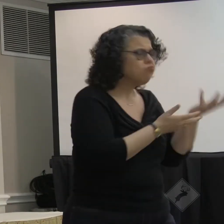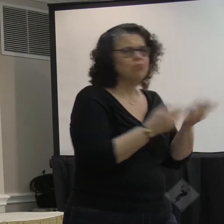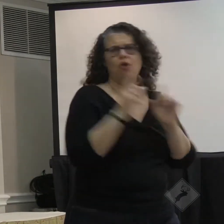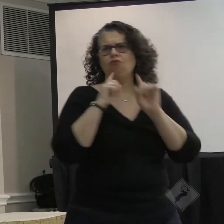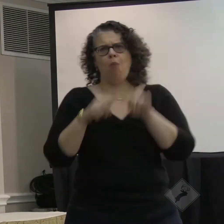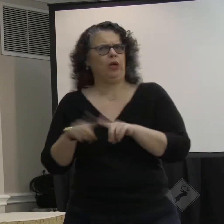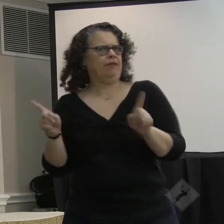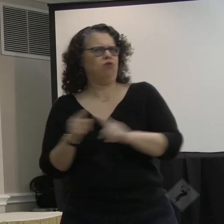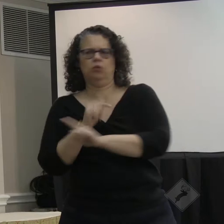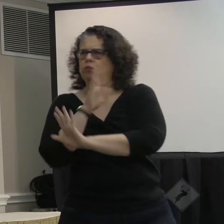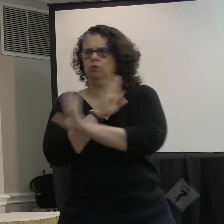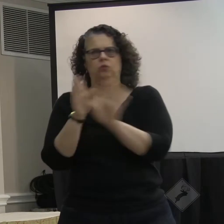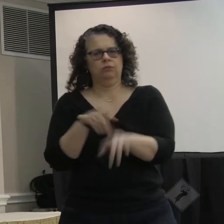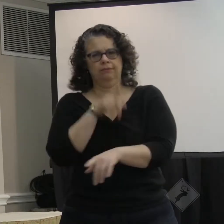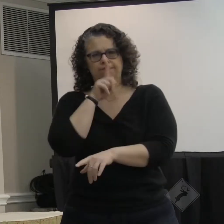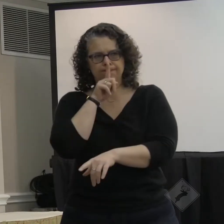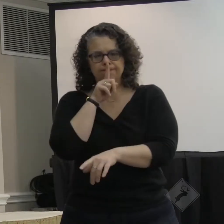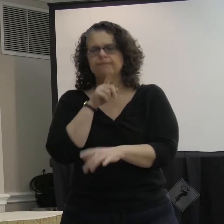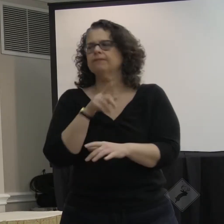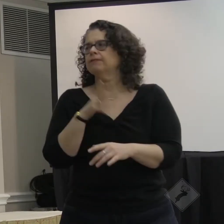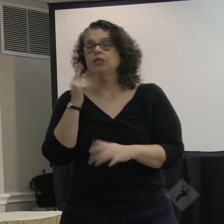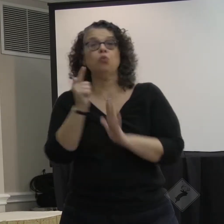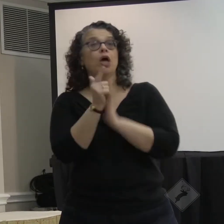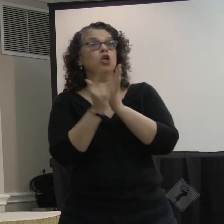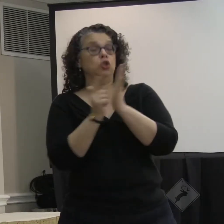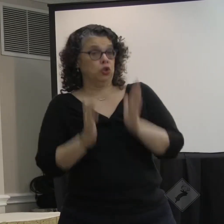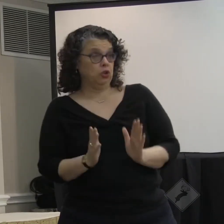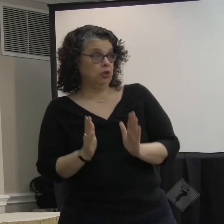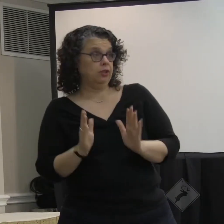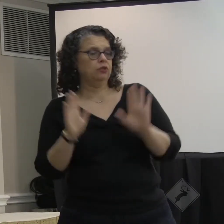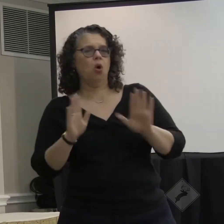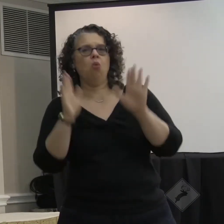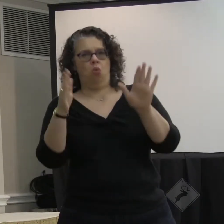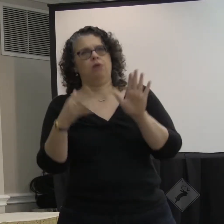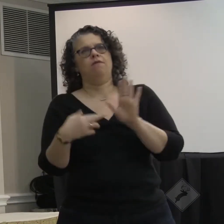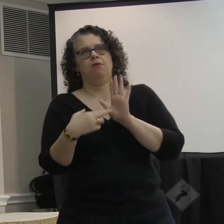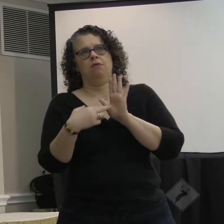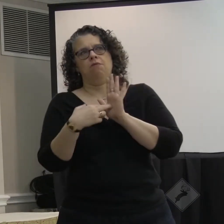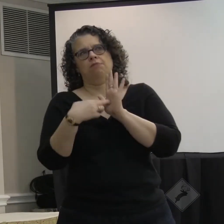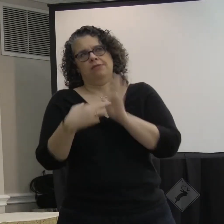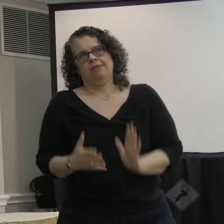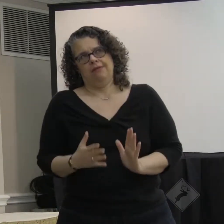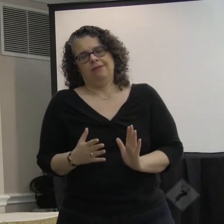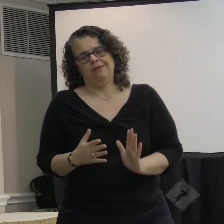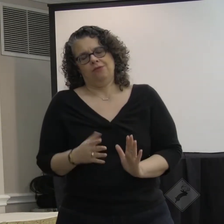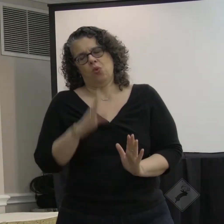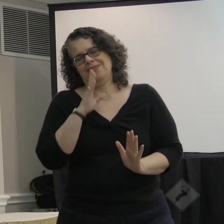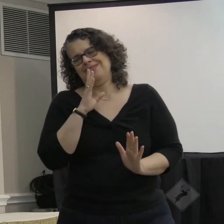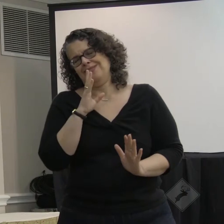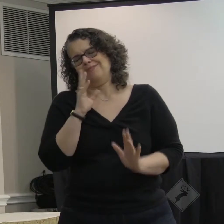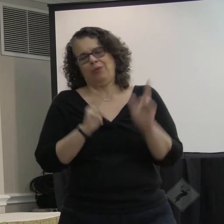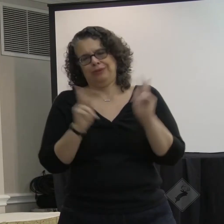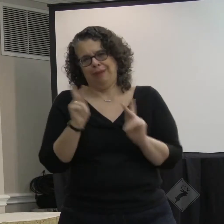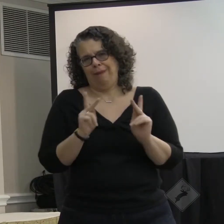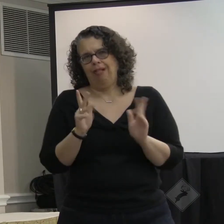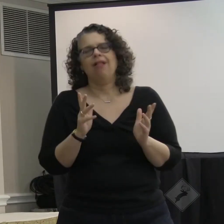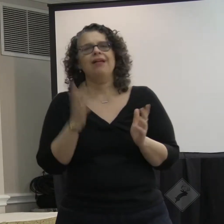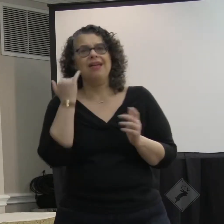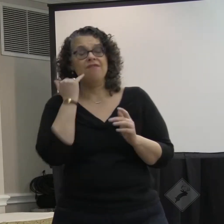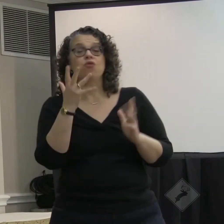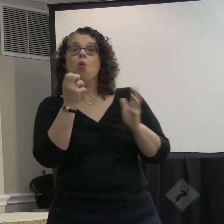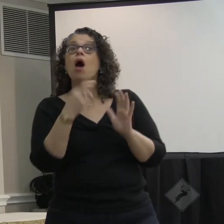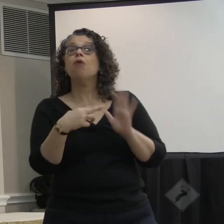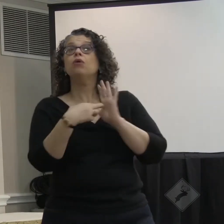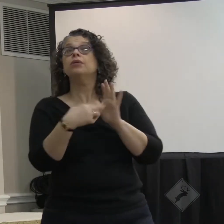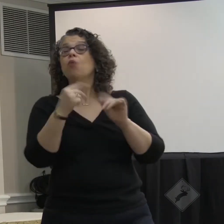reporter, you don't. That's why actually attorneys make wonderful spokesperson. If you're looking for a spokesperson for your